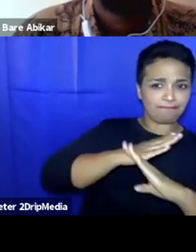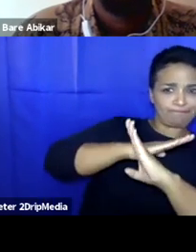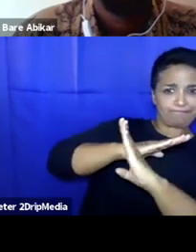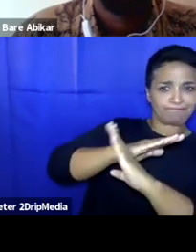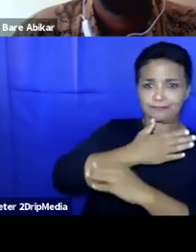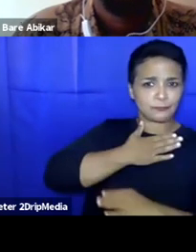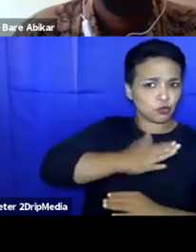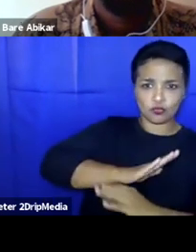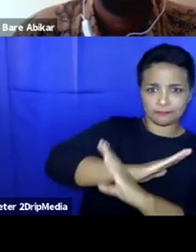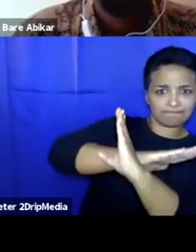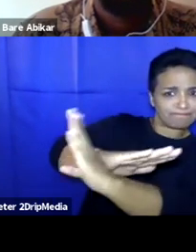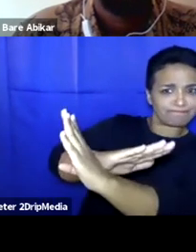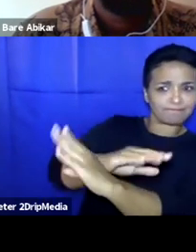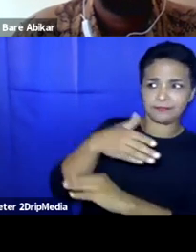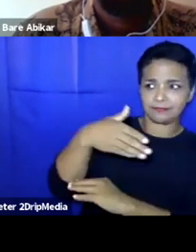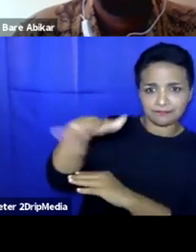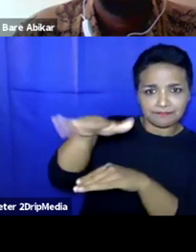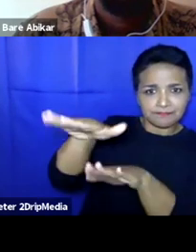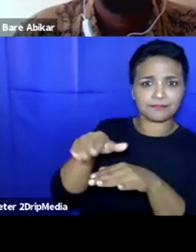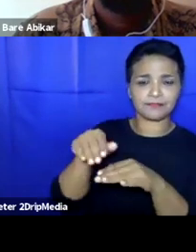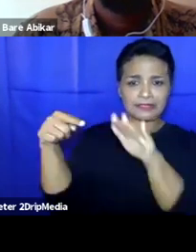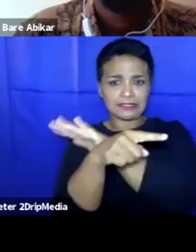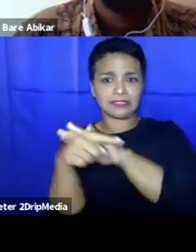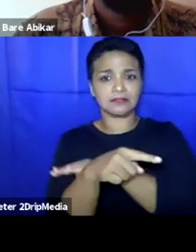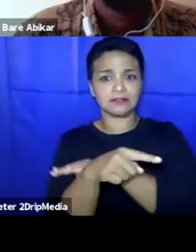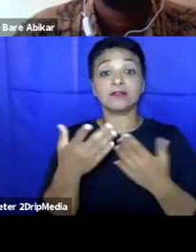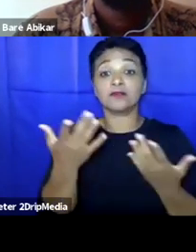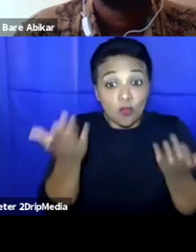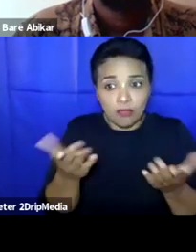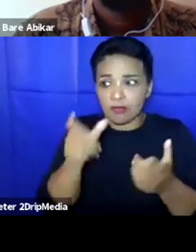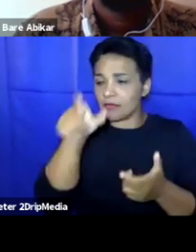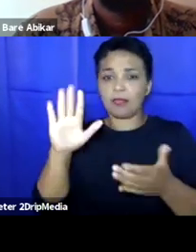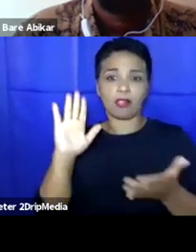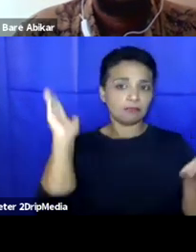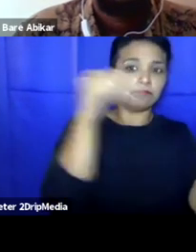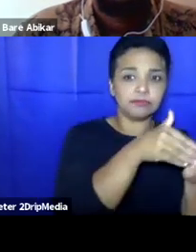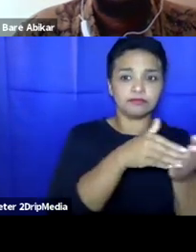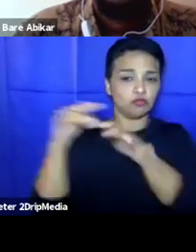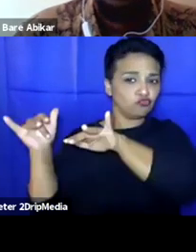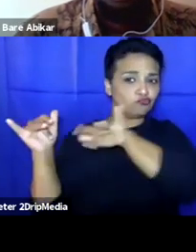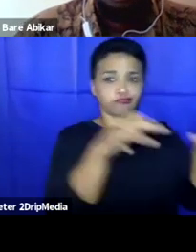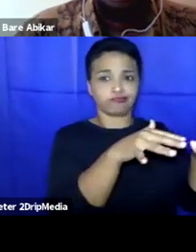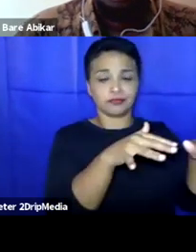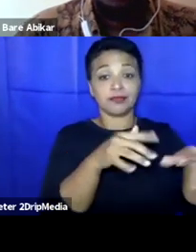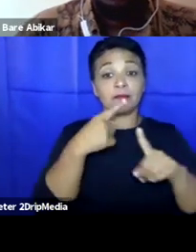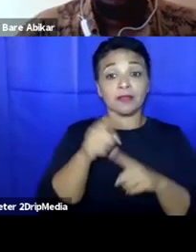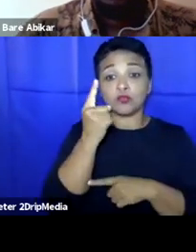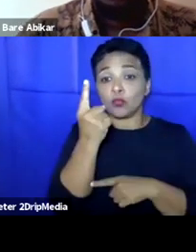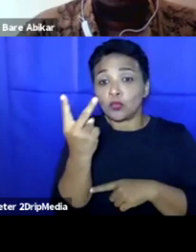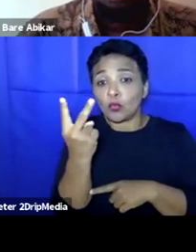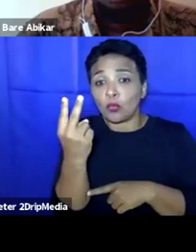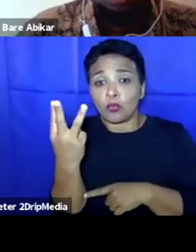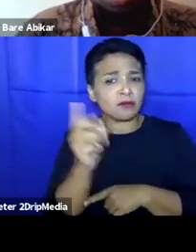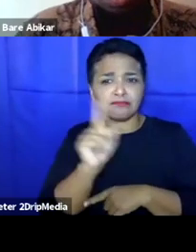more related to spontaneous arrivals. And the fact that, of course, we are seeing very large numbers of people arriving,